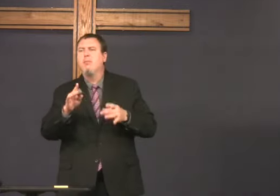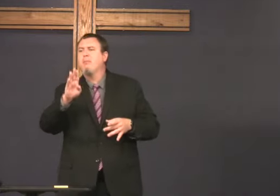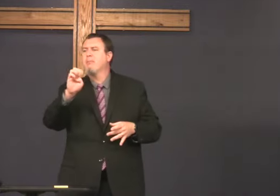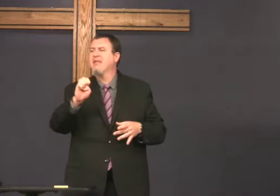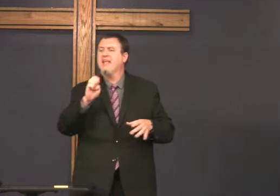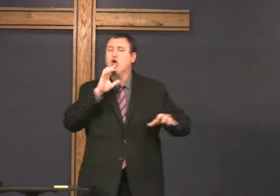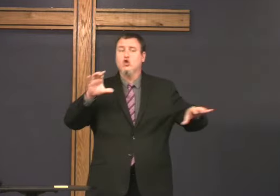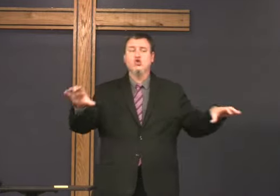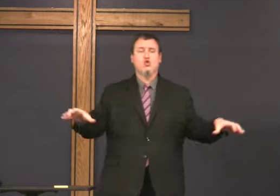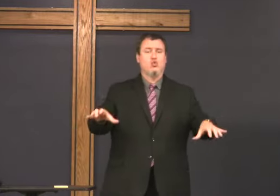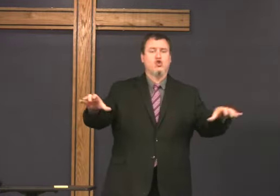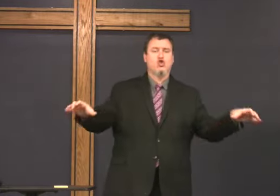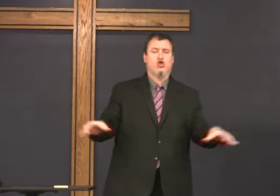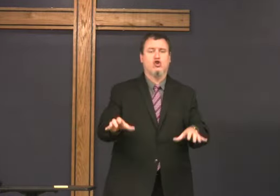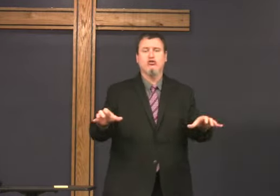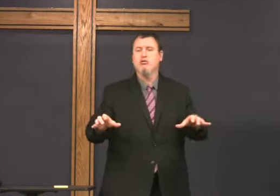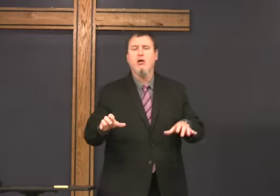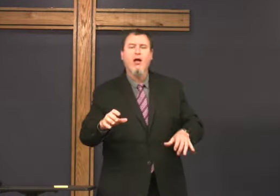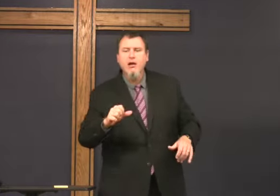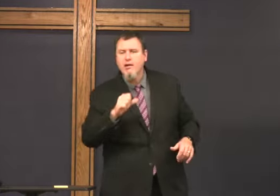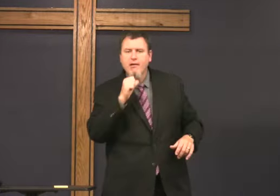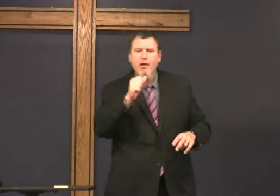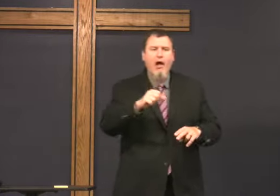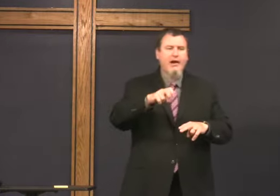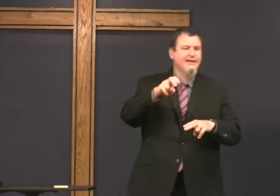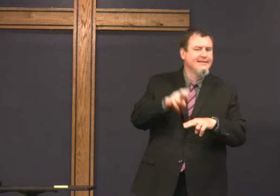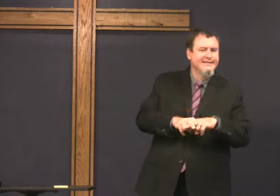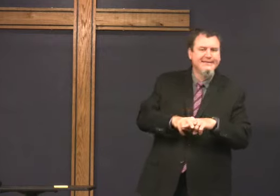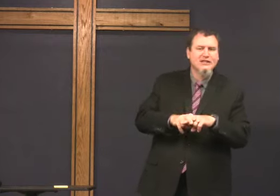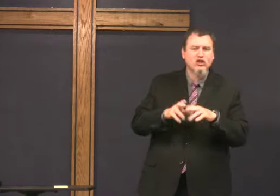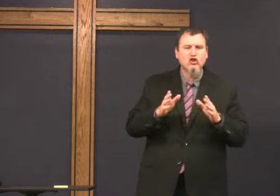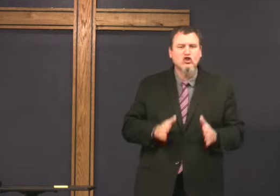today about being a doer, not a sitter.